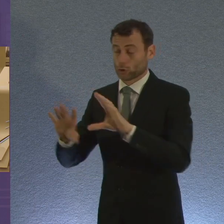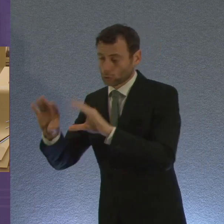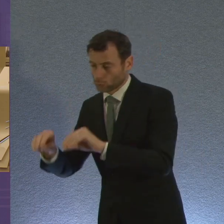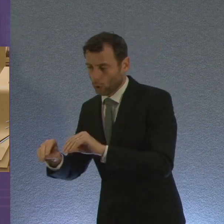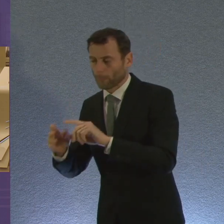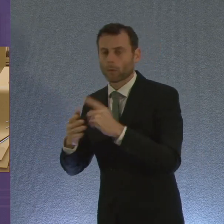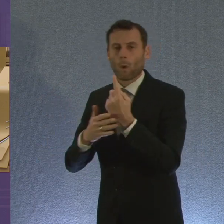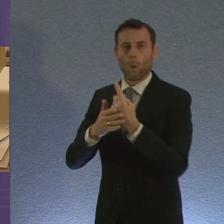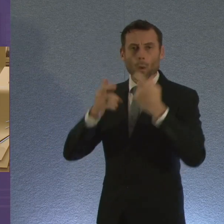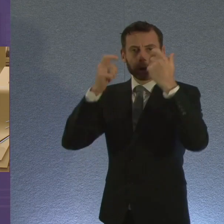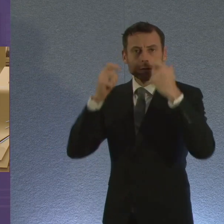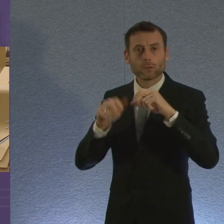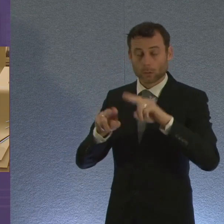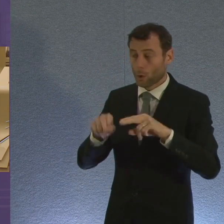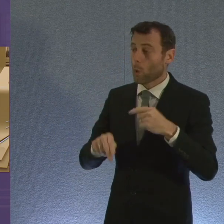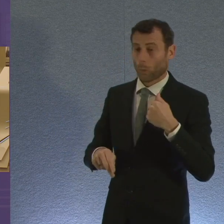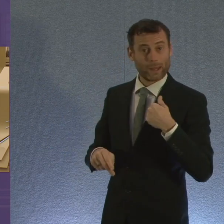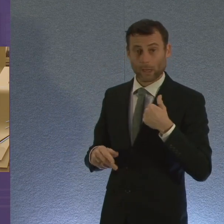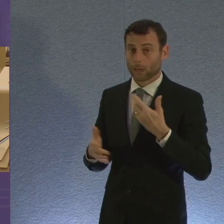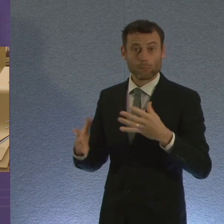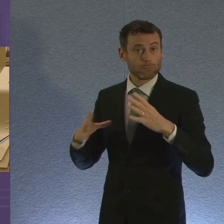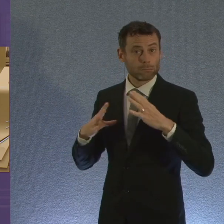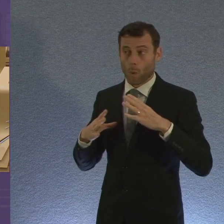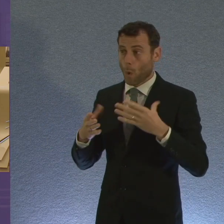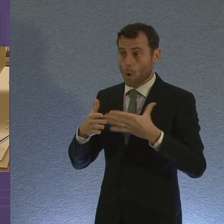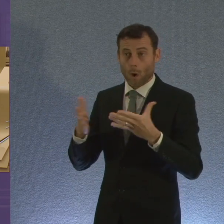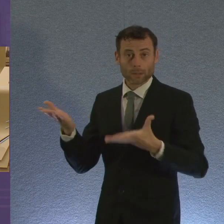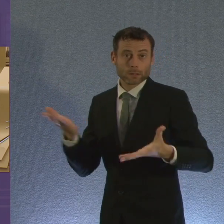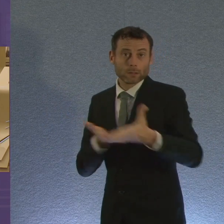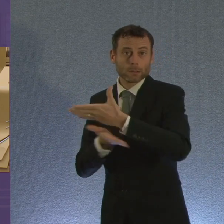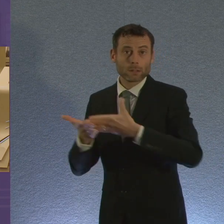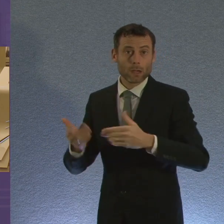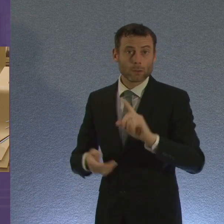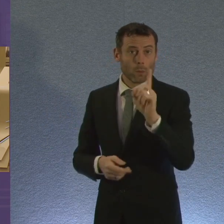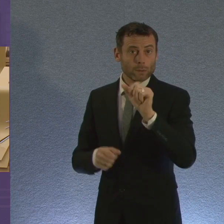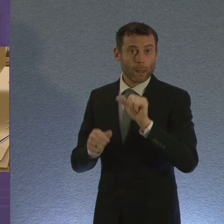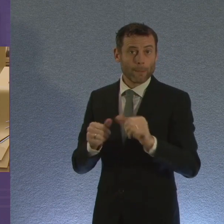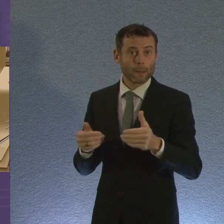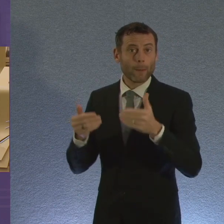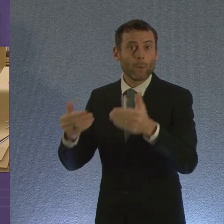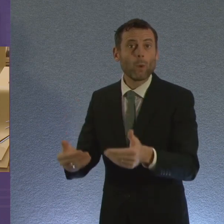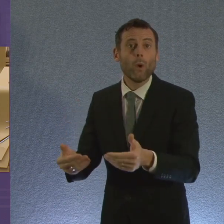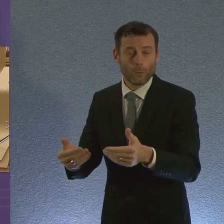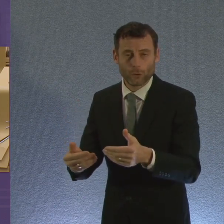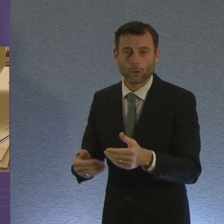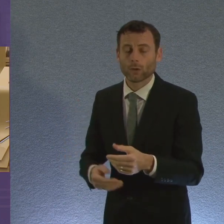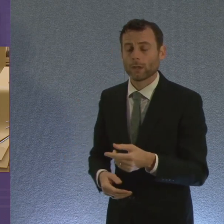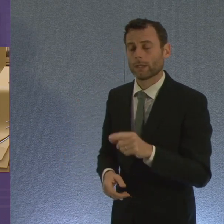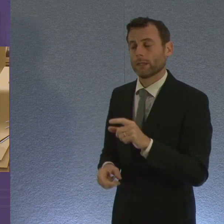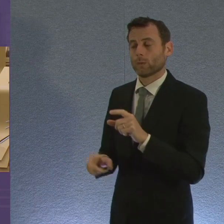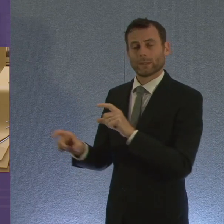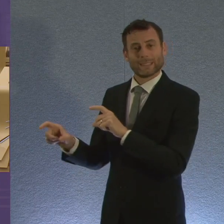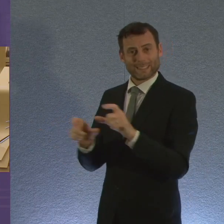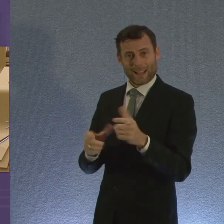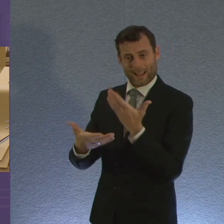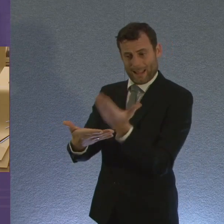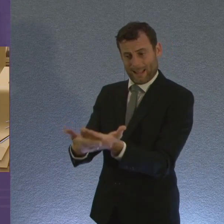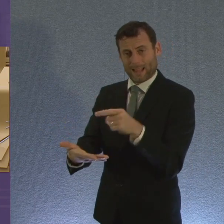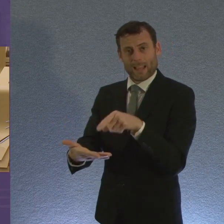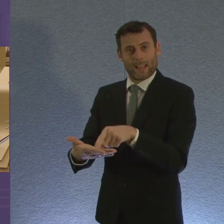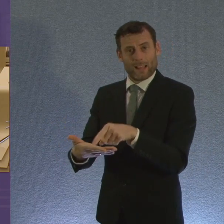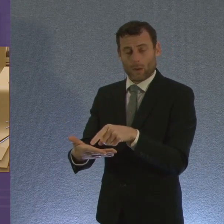my colleague made it clear, for discussion to take place. The only thing that remains solidly on the table is the imperative to take